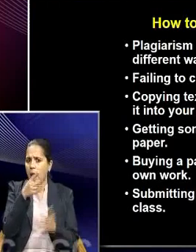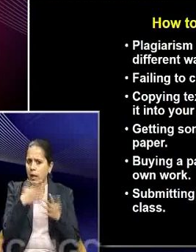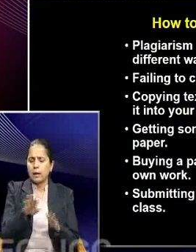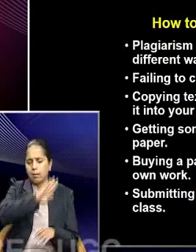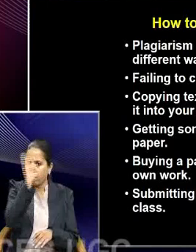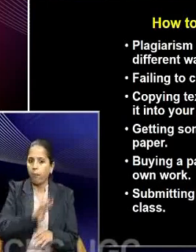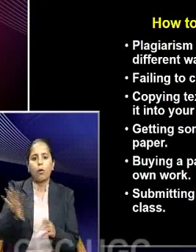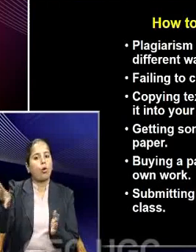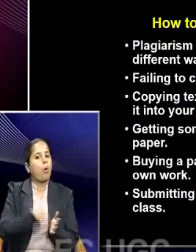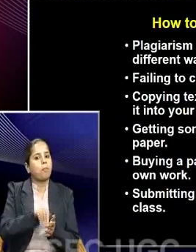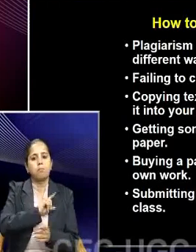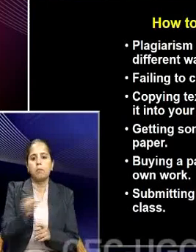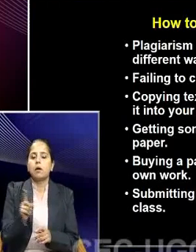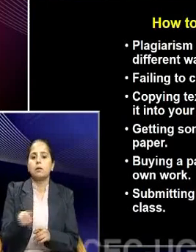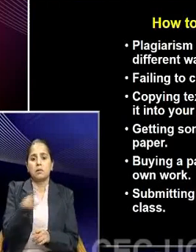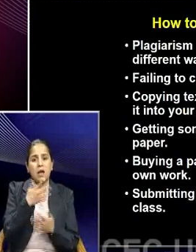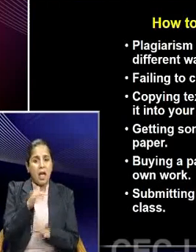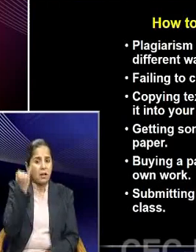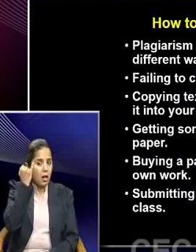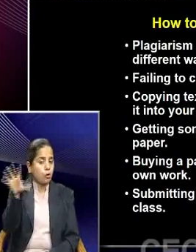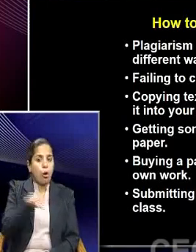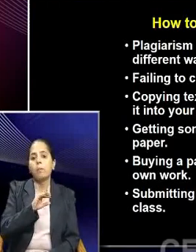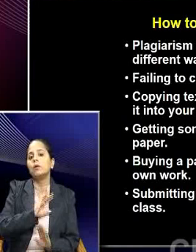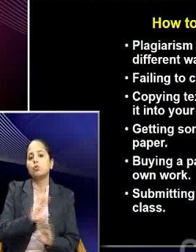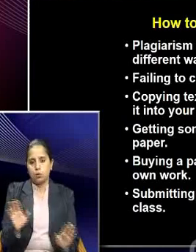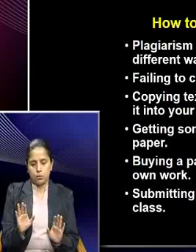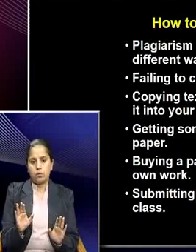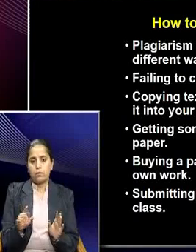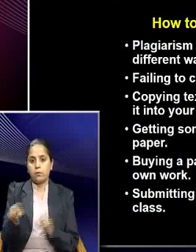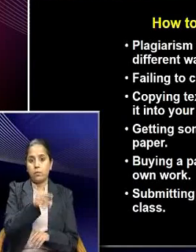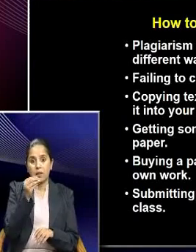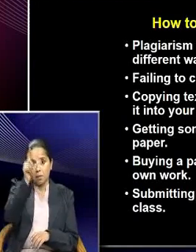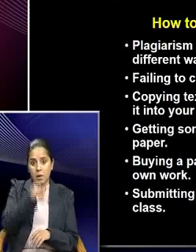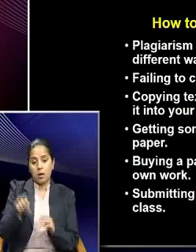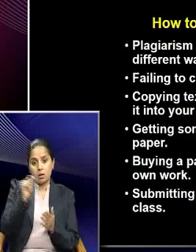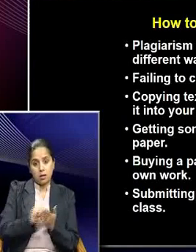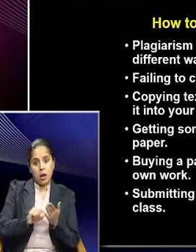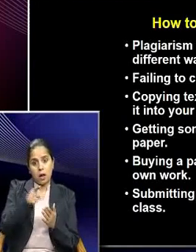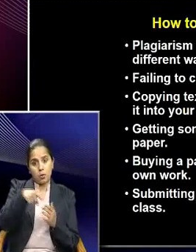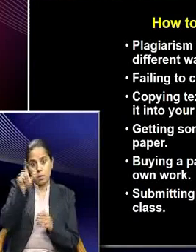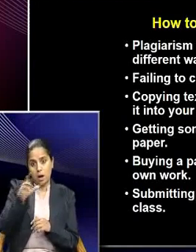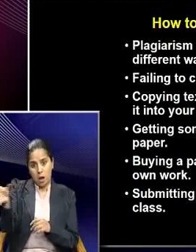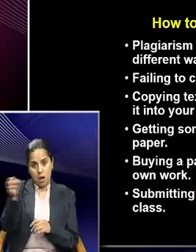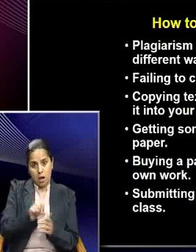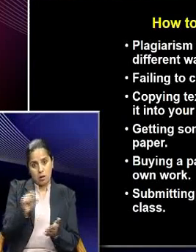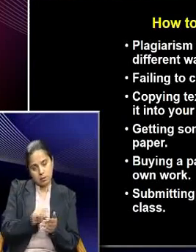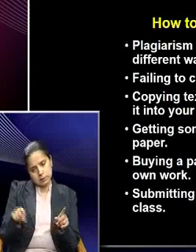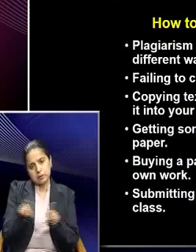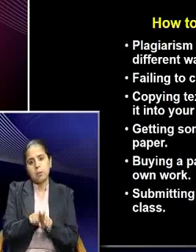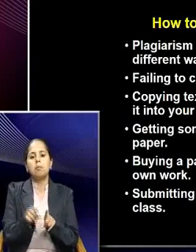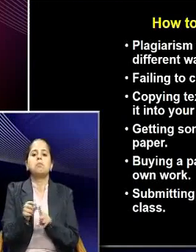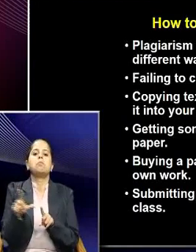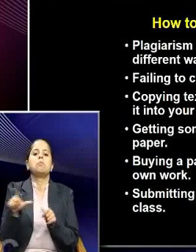copy. You need not even copy the idea. Getting someone to write your paper is also plagiarism. So you